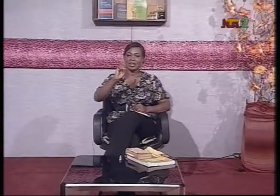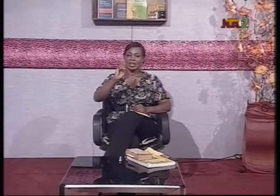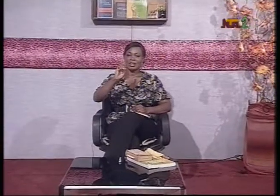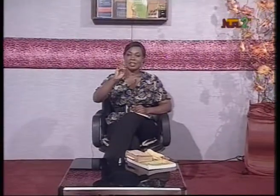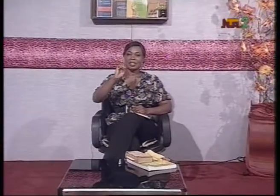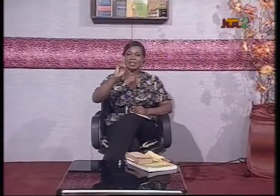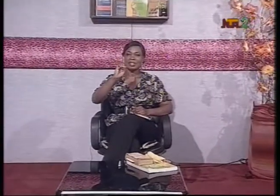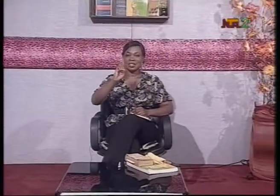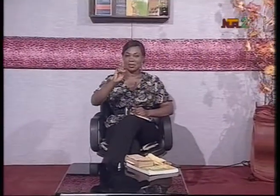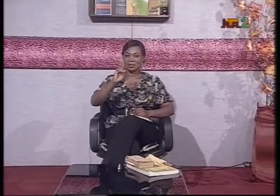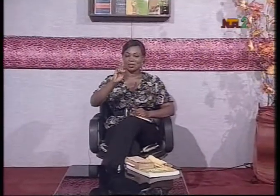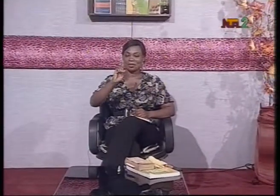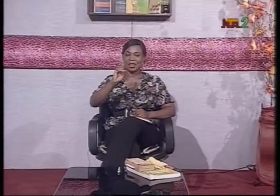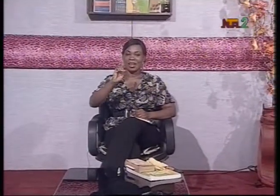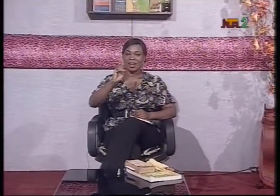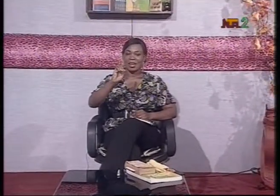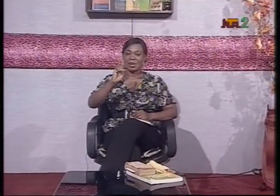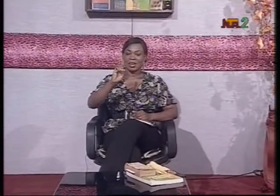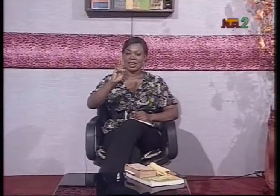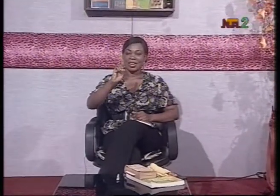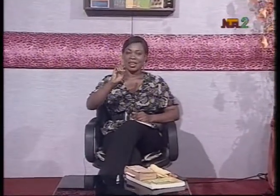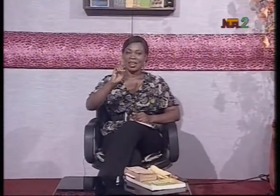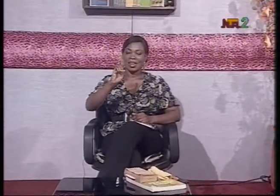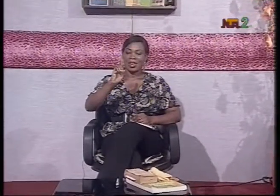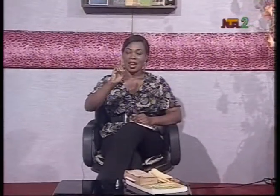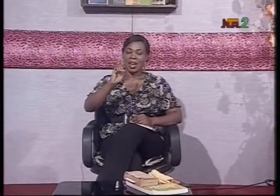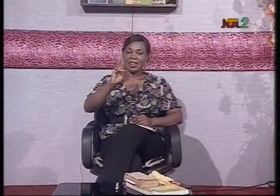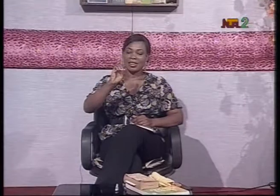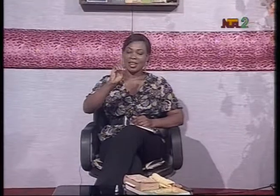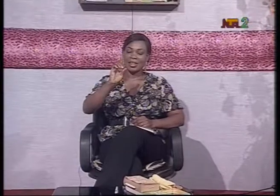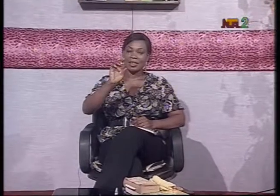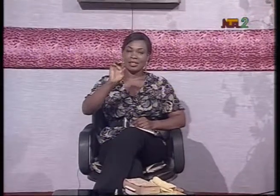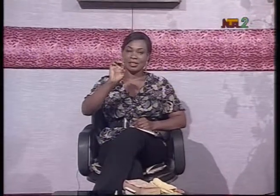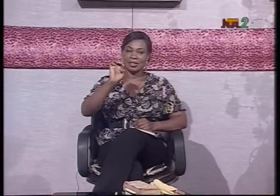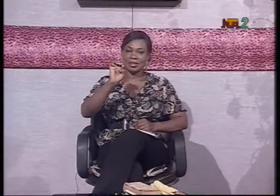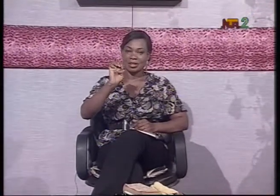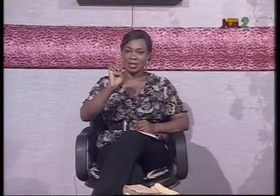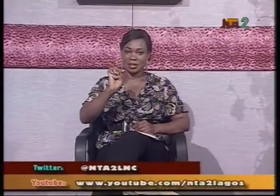This is letter D. Okay? And then this is E.